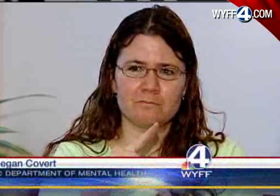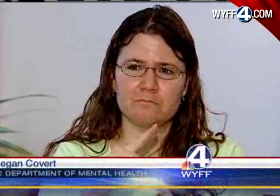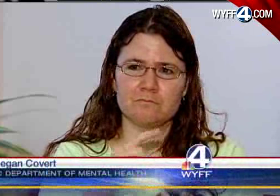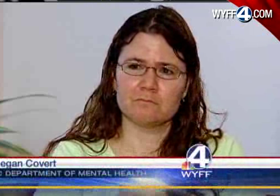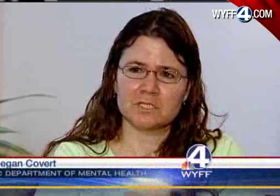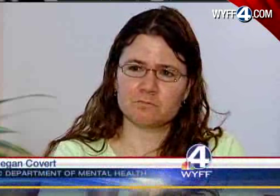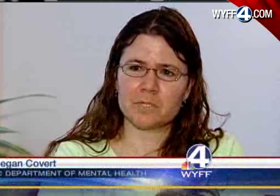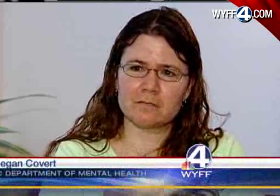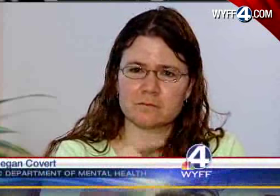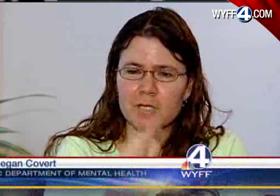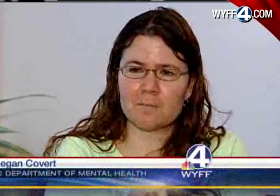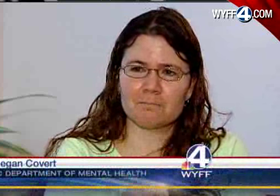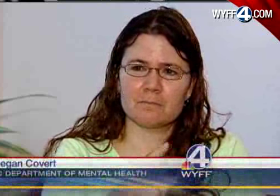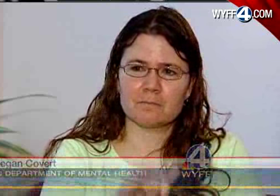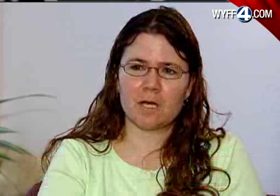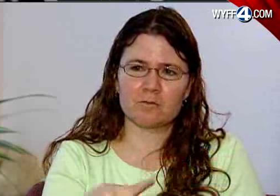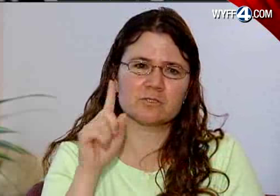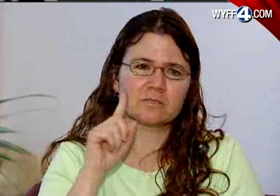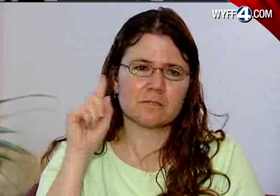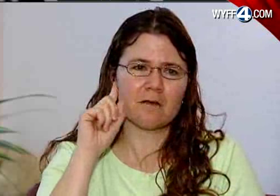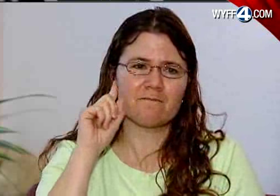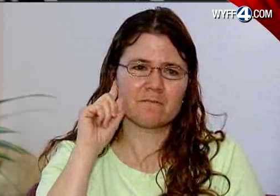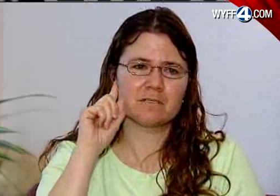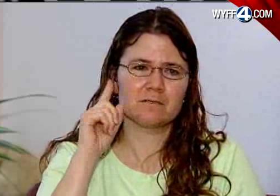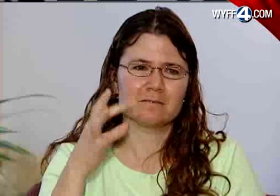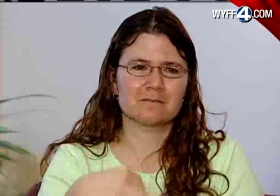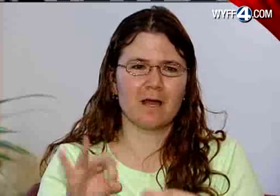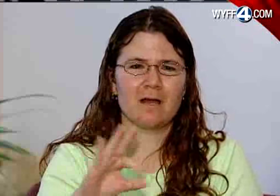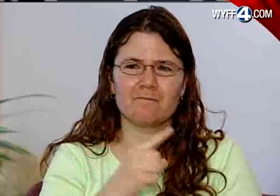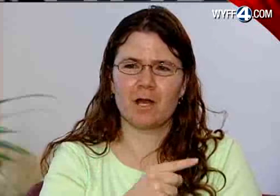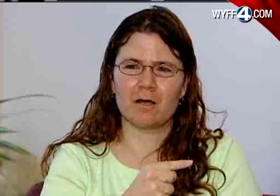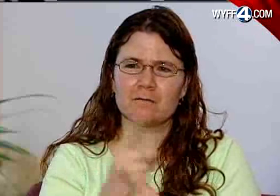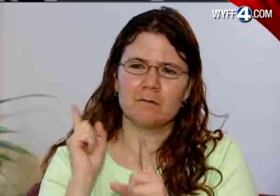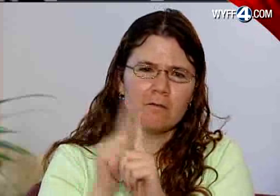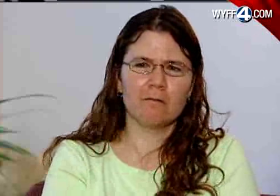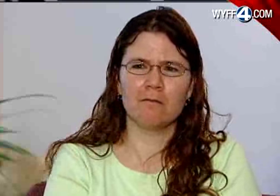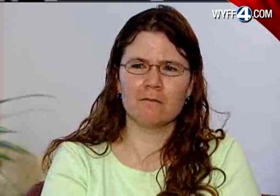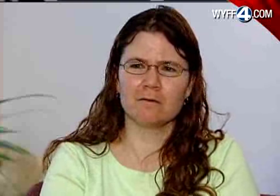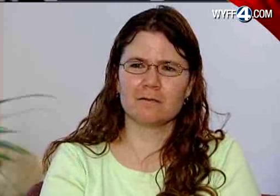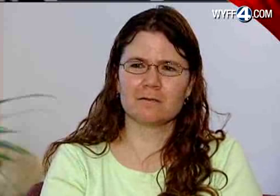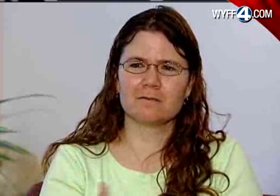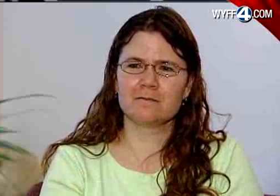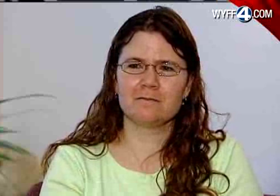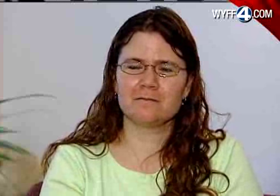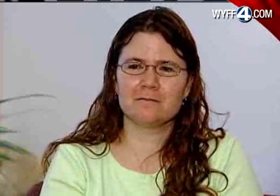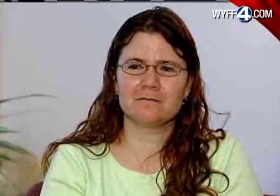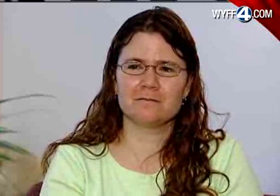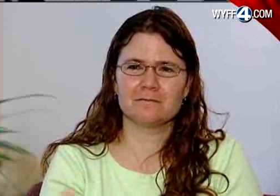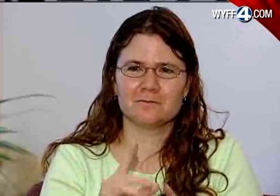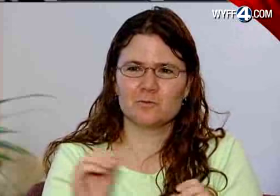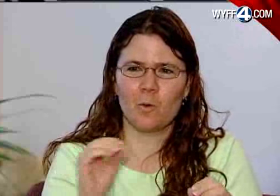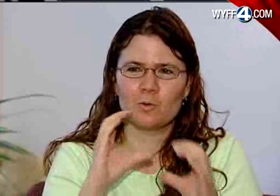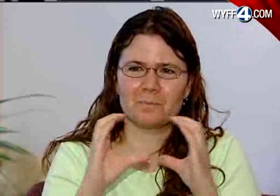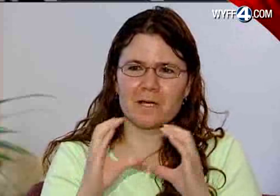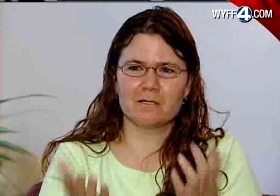express and tell them that they were deaf instead of the guards just immediately coming in basically attacking